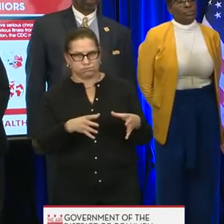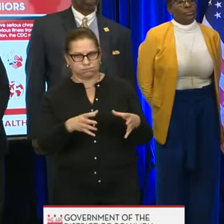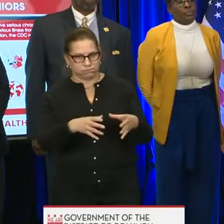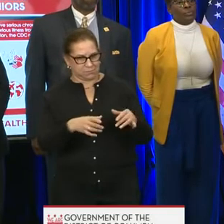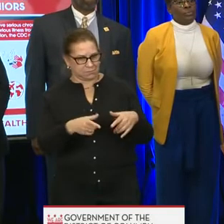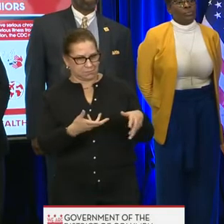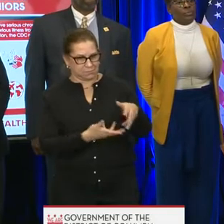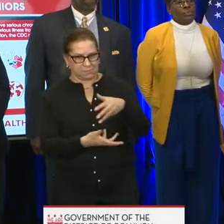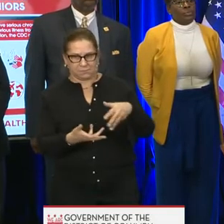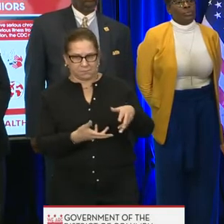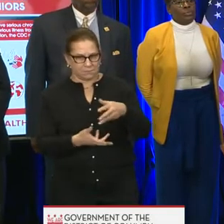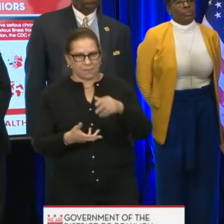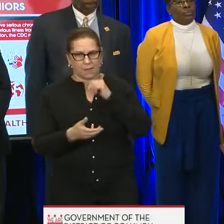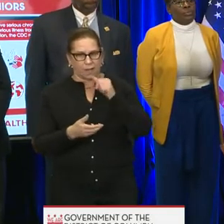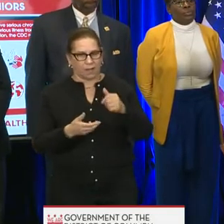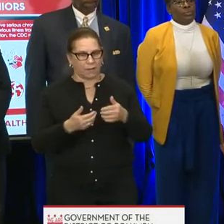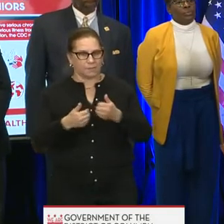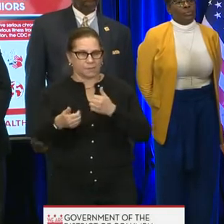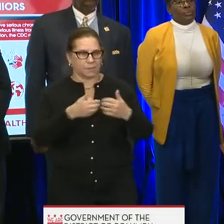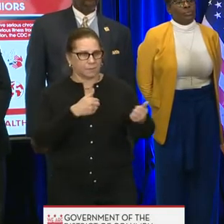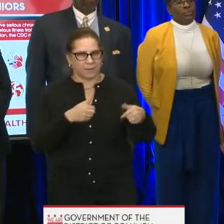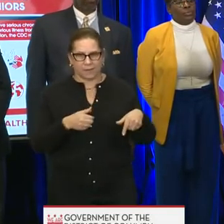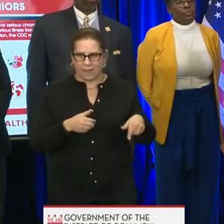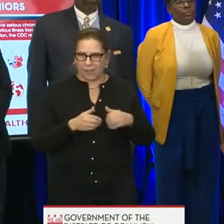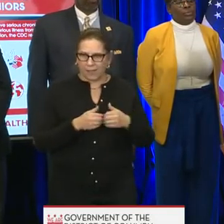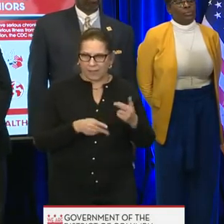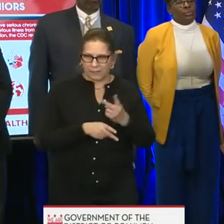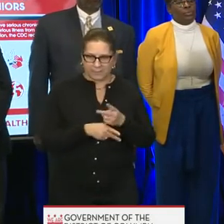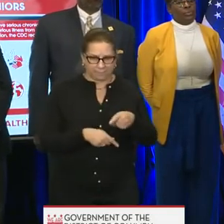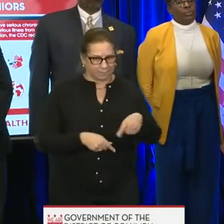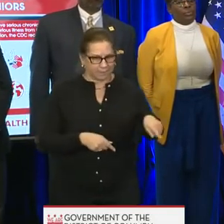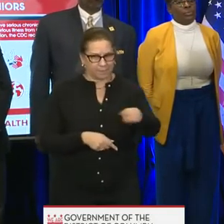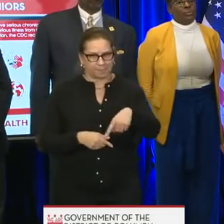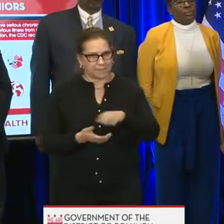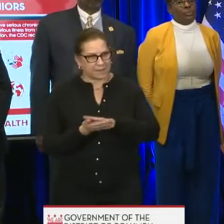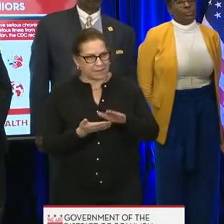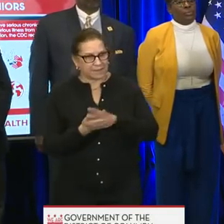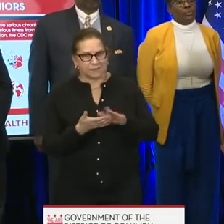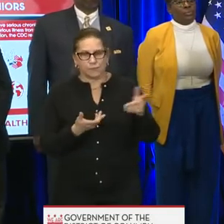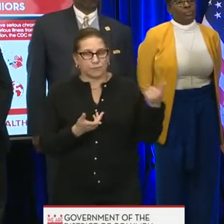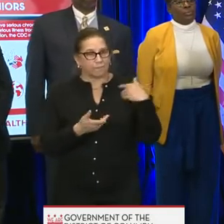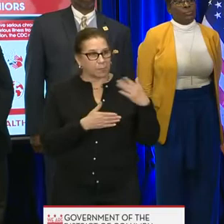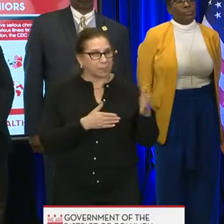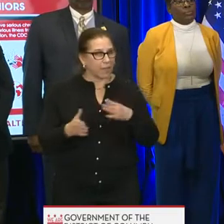the encampment sites. So I wonder if there's any kind of planning on that. We'll give you an update